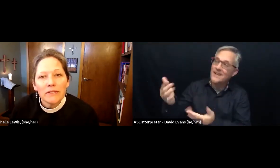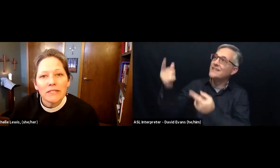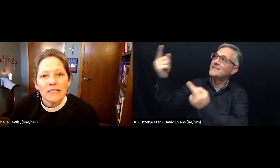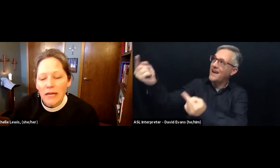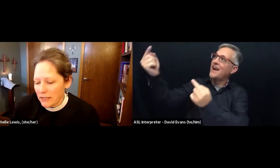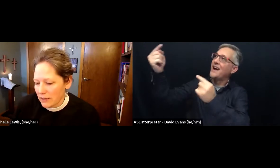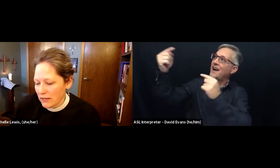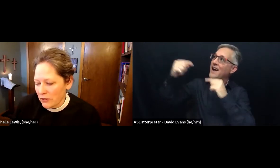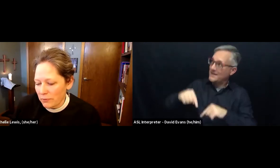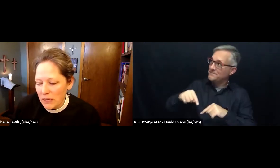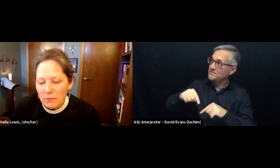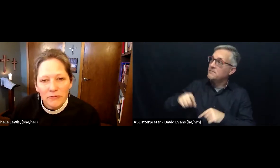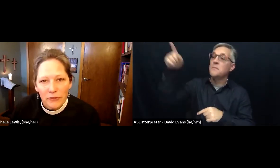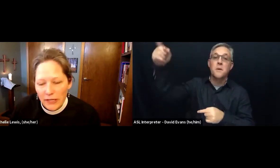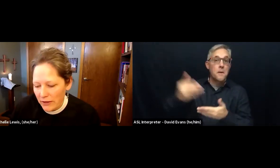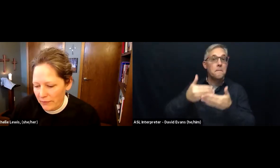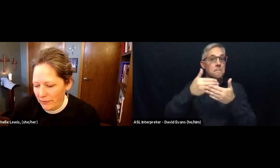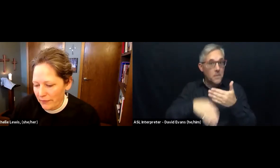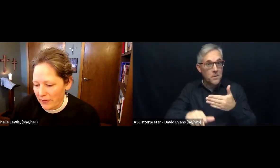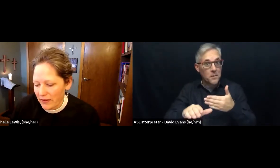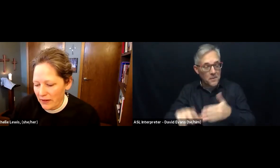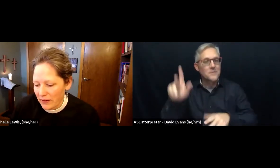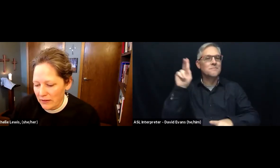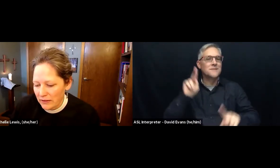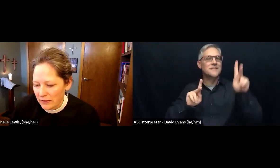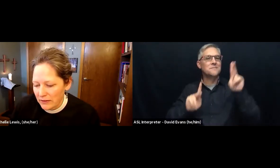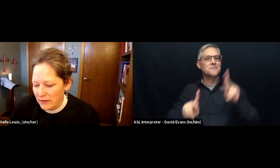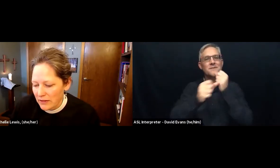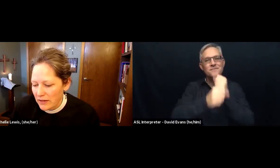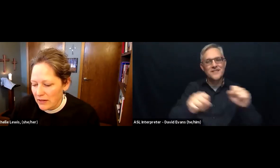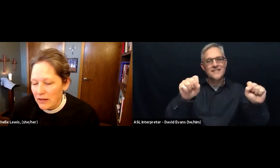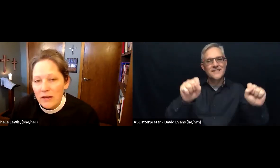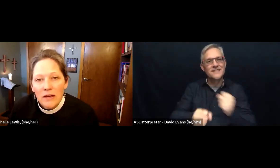born to set your people free.